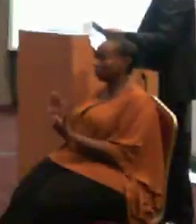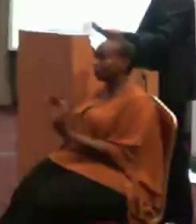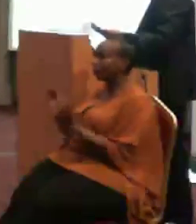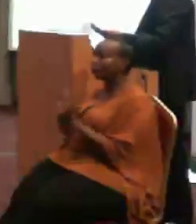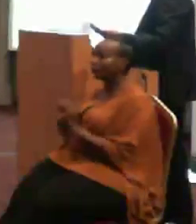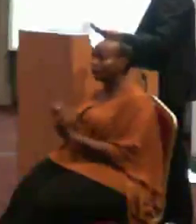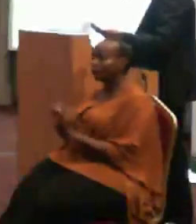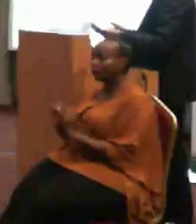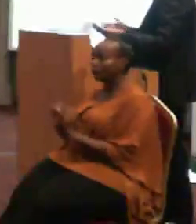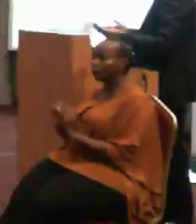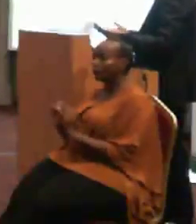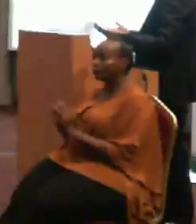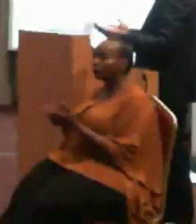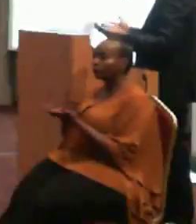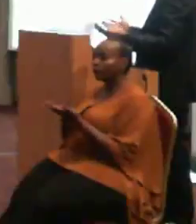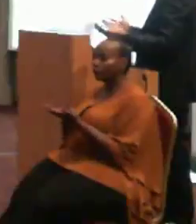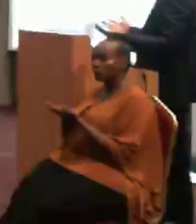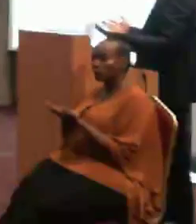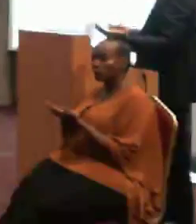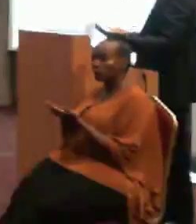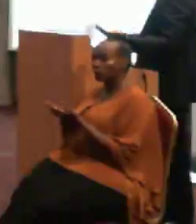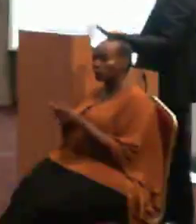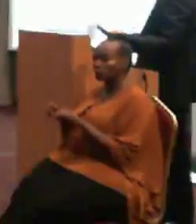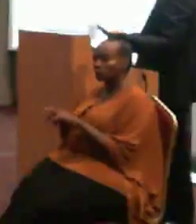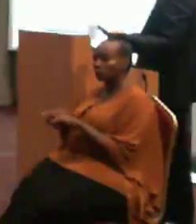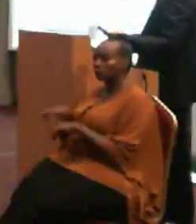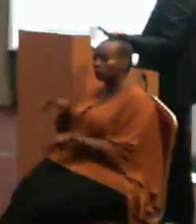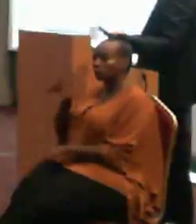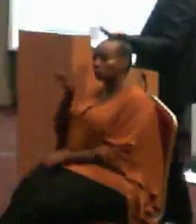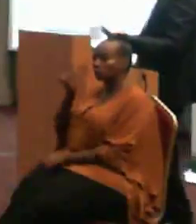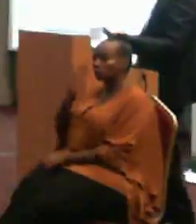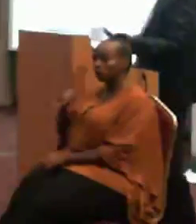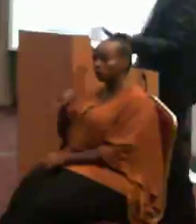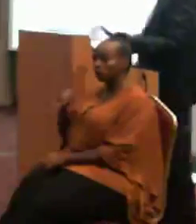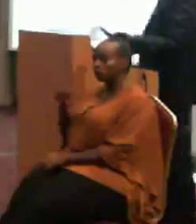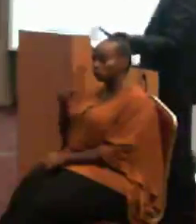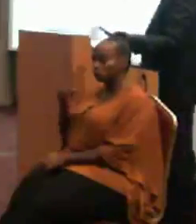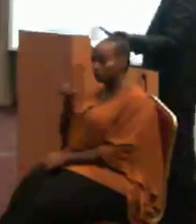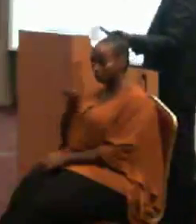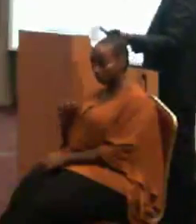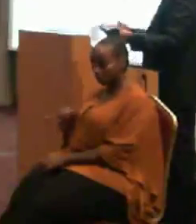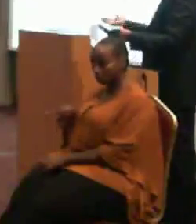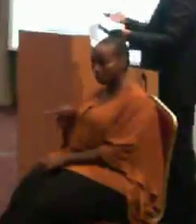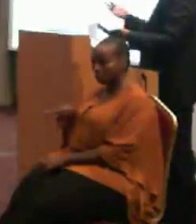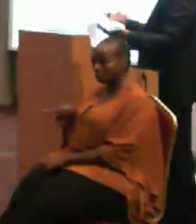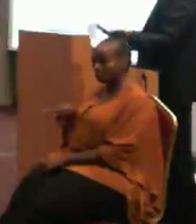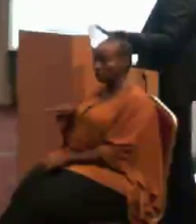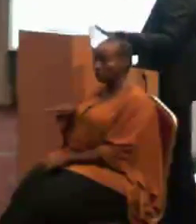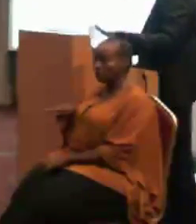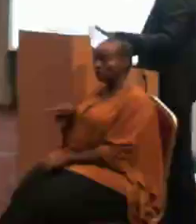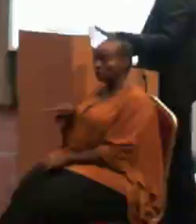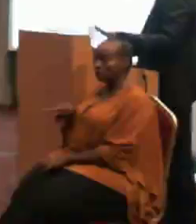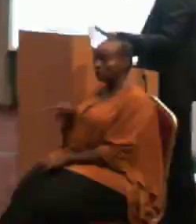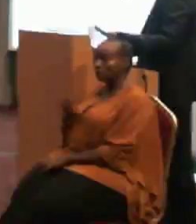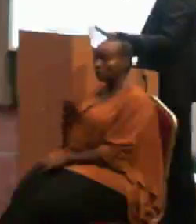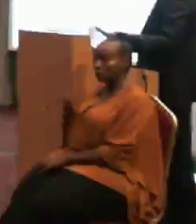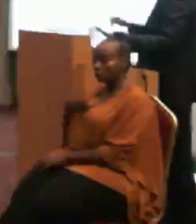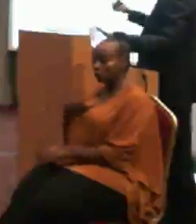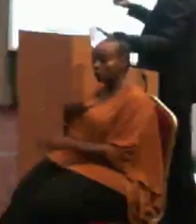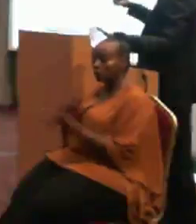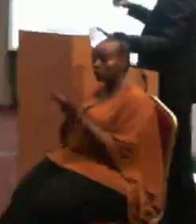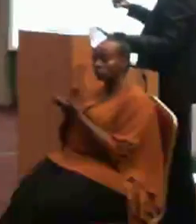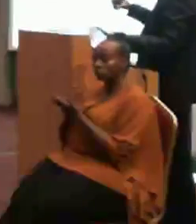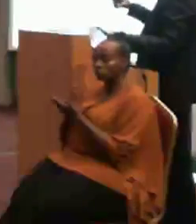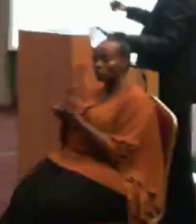the question relates to debt to GDP. The question was yes, it is. Yeah, so I mean, what we shared there